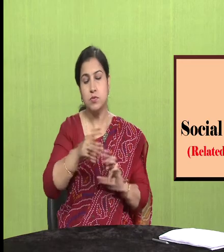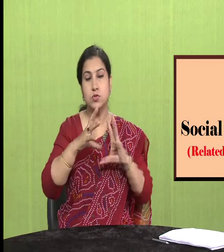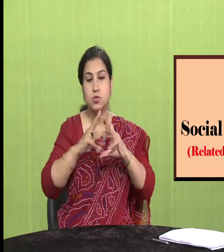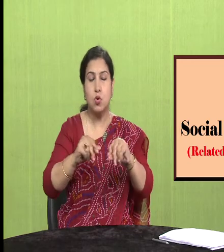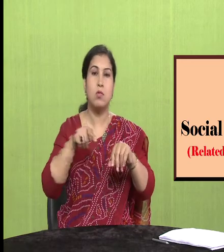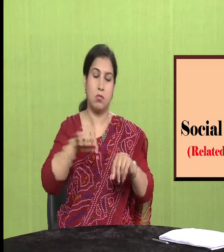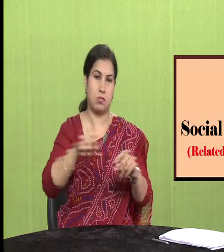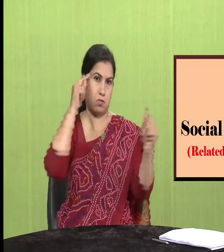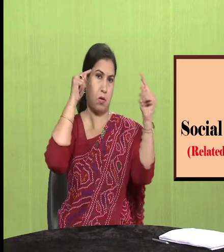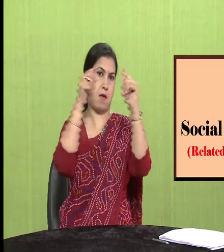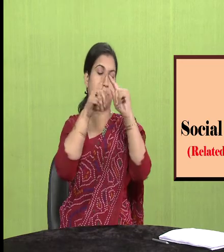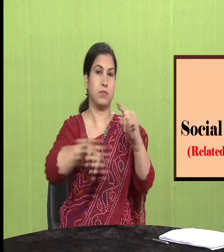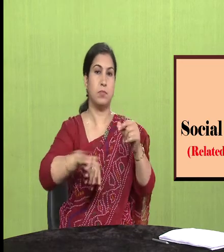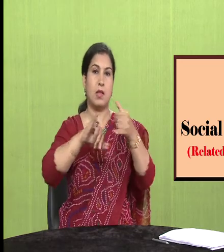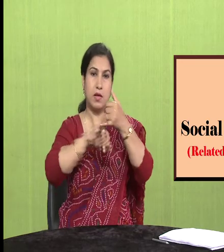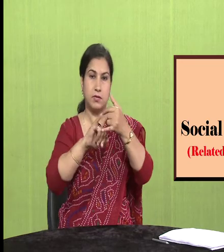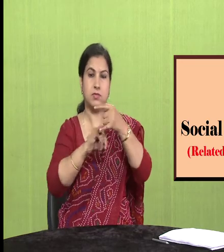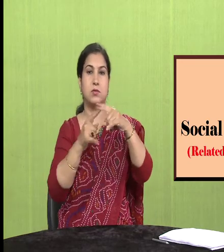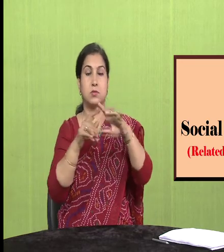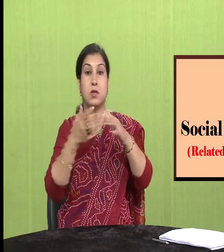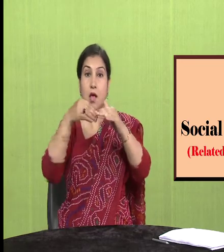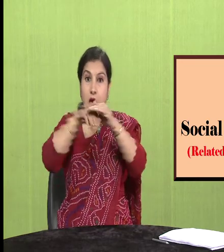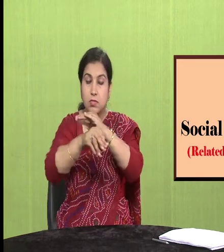Social science includes many different subjects under it,